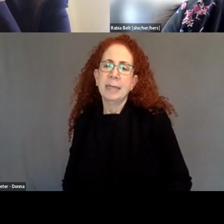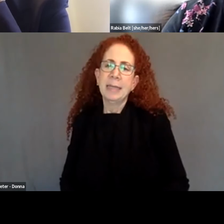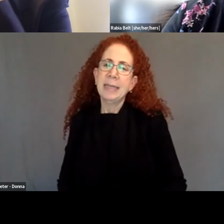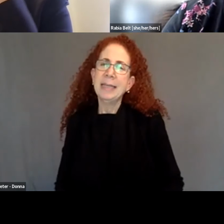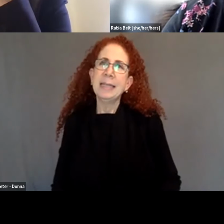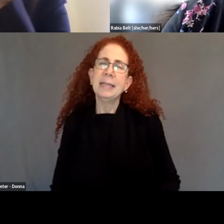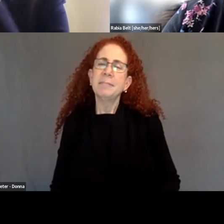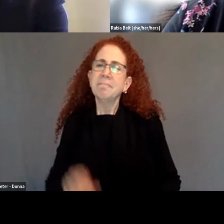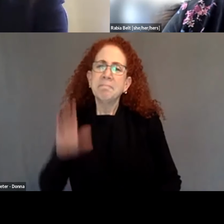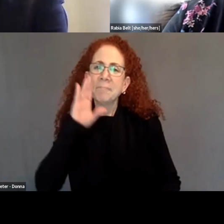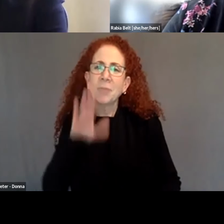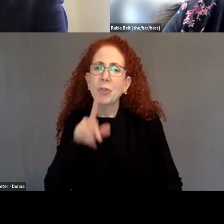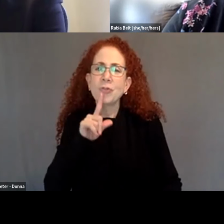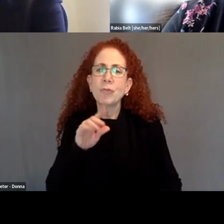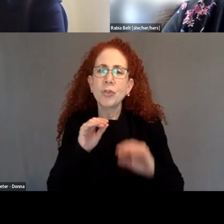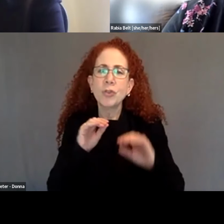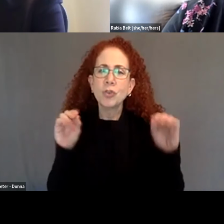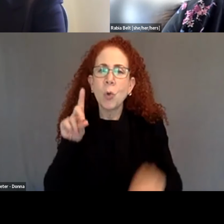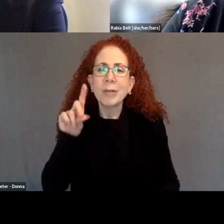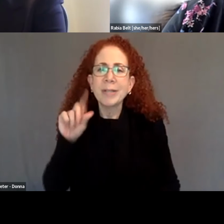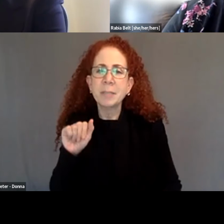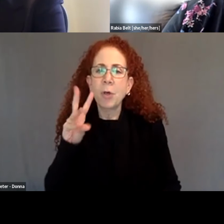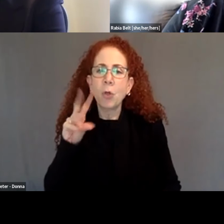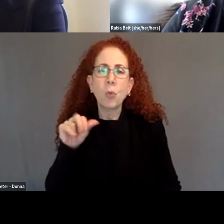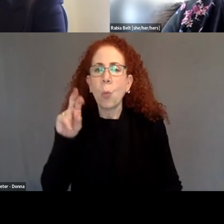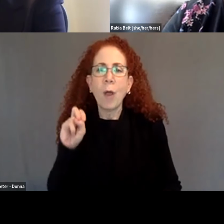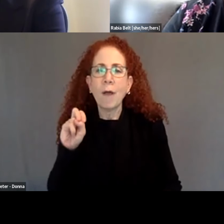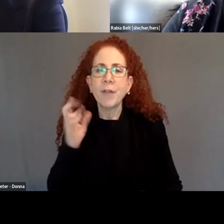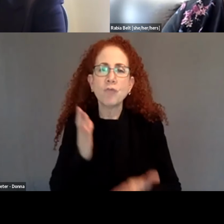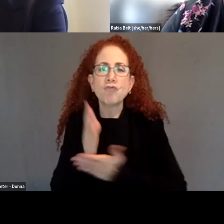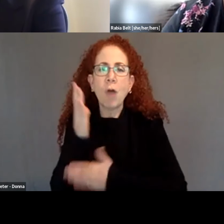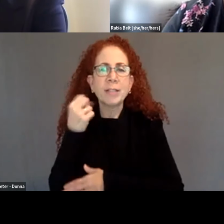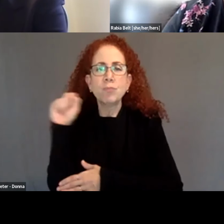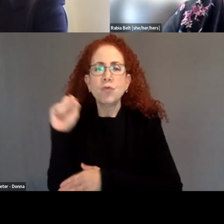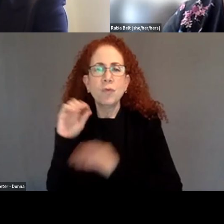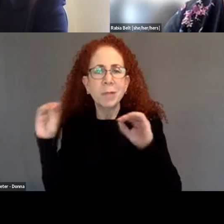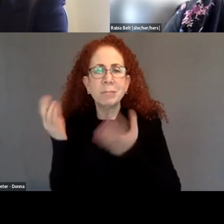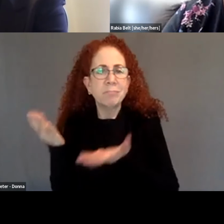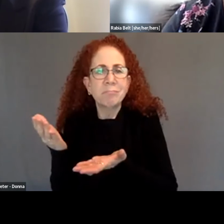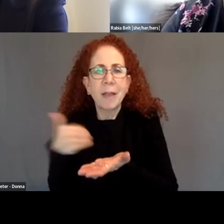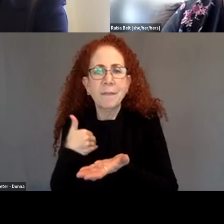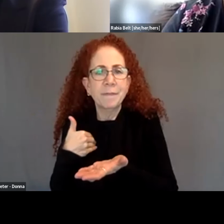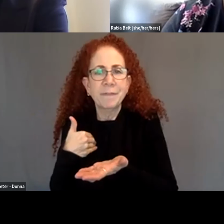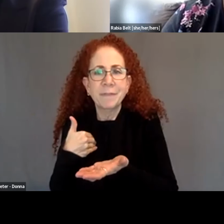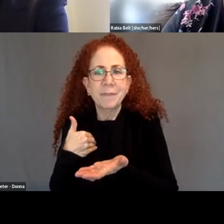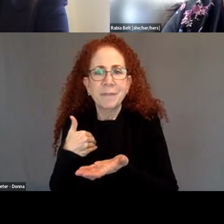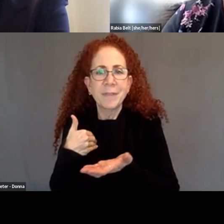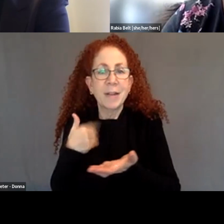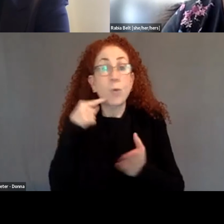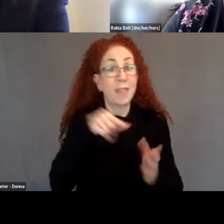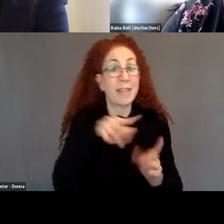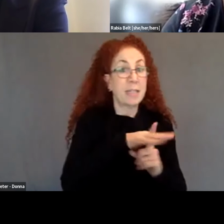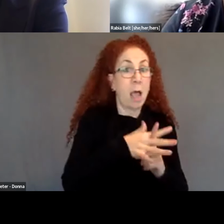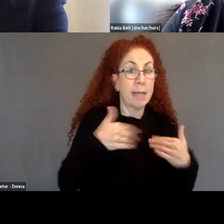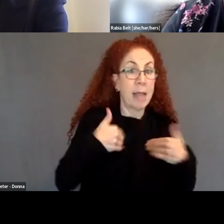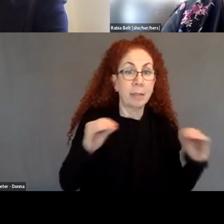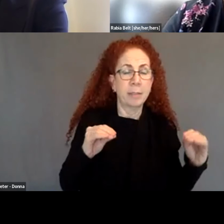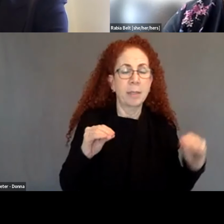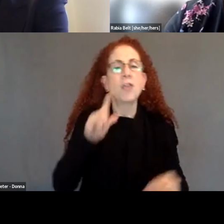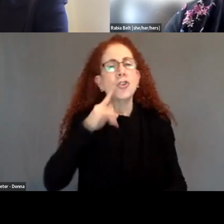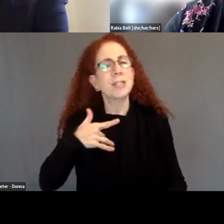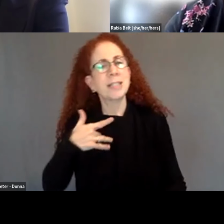no disability welfare rights movement, right? There's no, you know, in this context, I think there's a sense